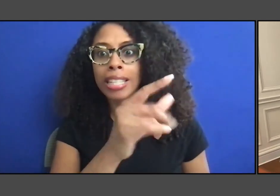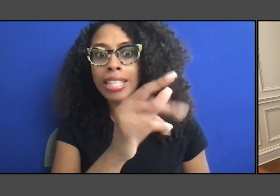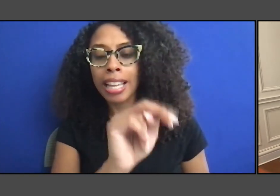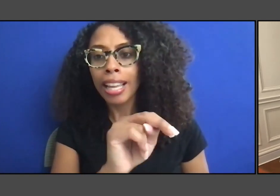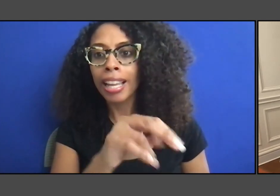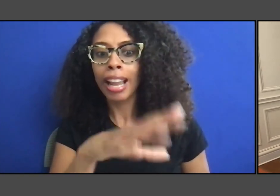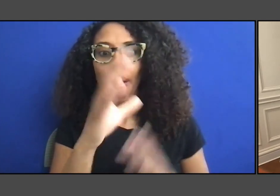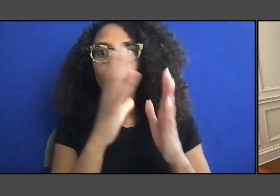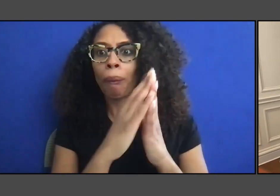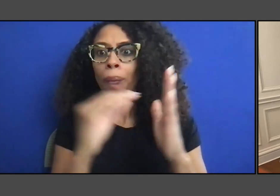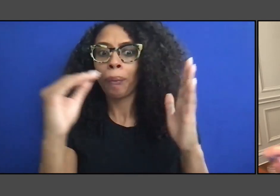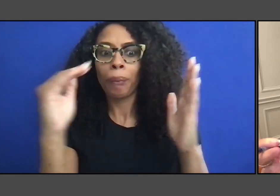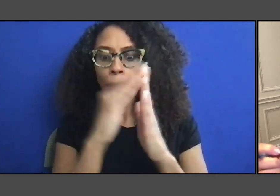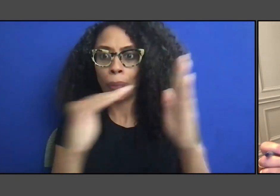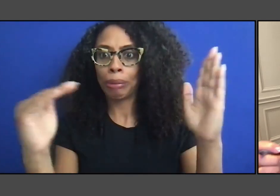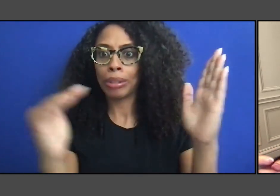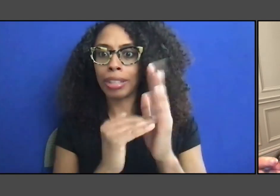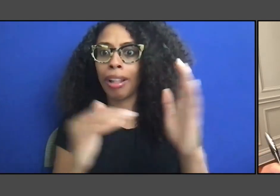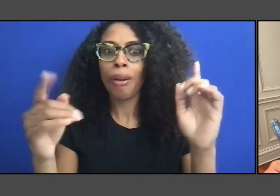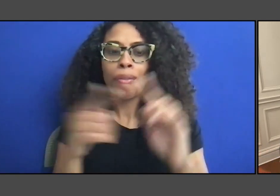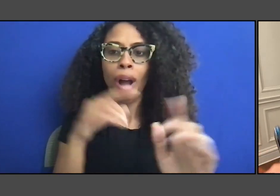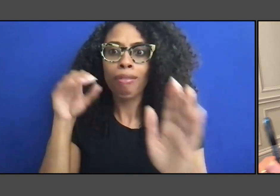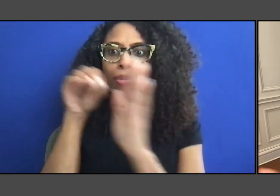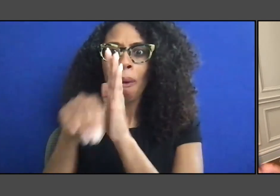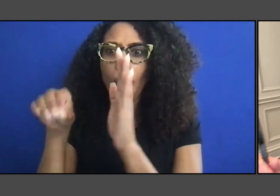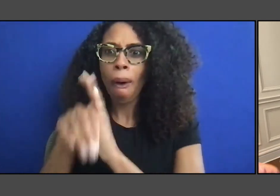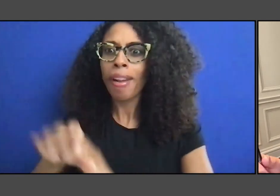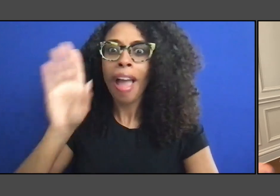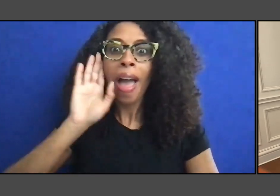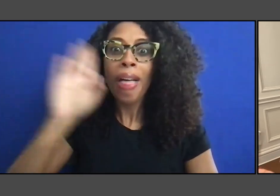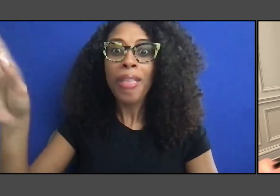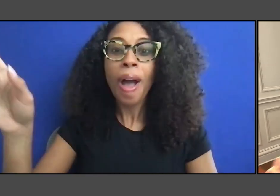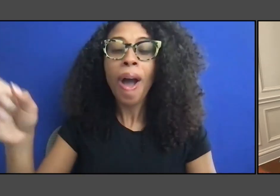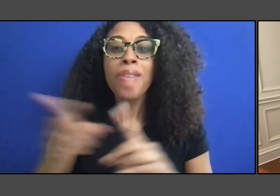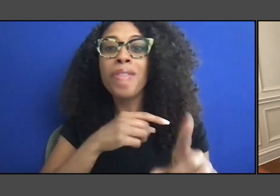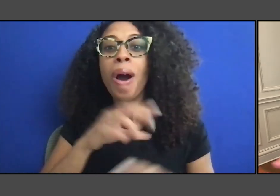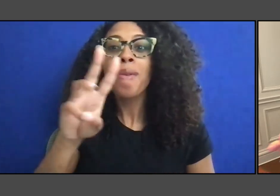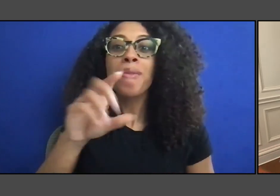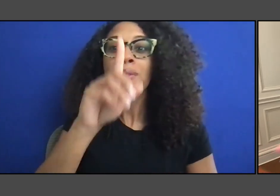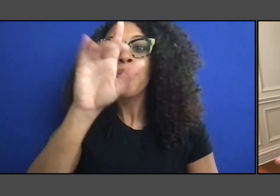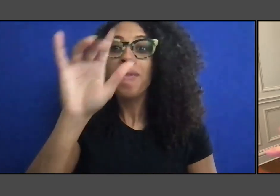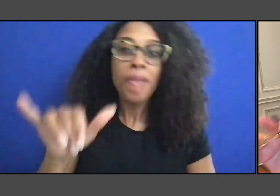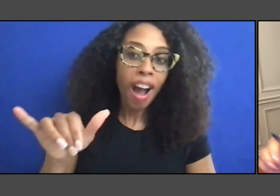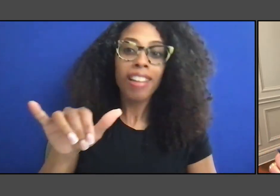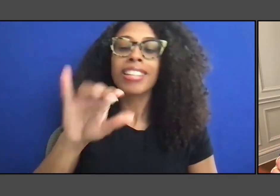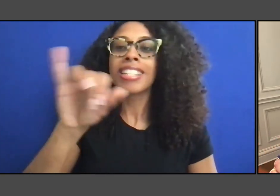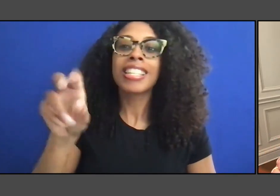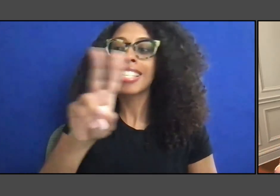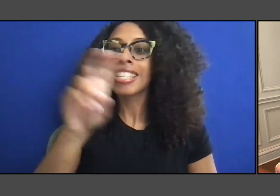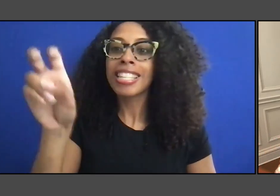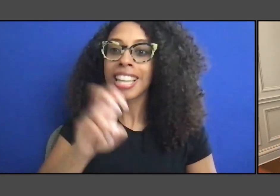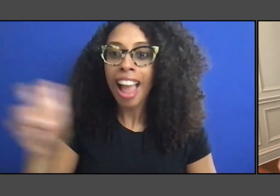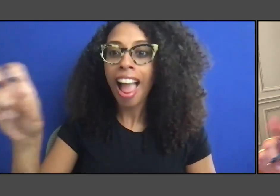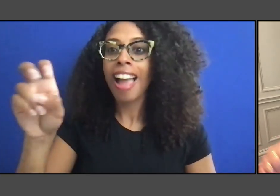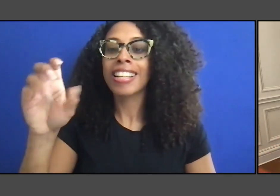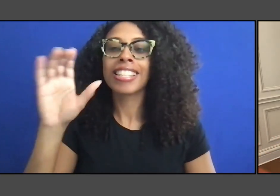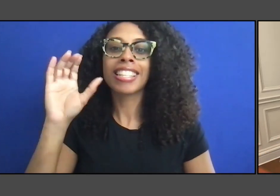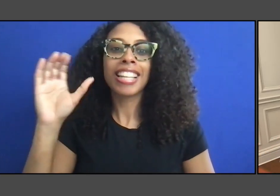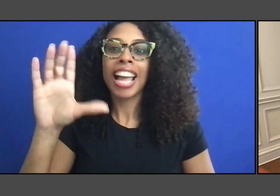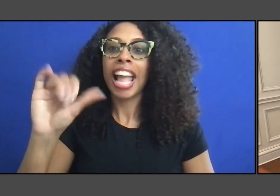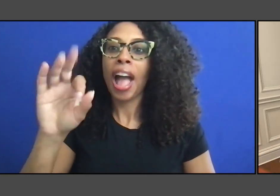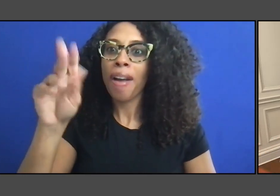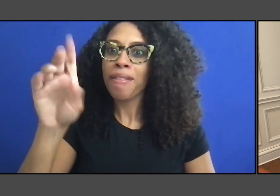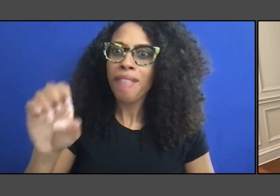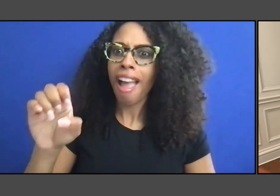in New Orleans. People are, hello from Wally's Jazz Cafe, Boston, Massachusetts. I'm trying to get everybody's home places on here. We had a